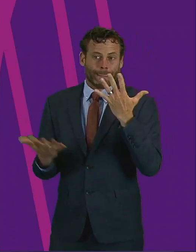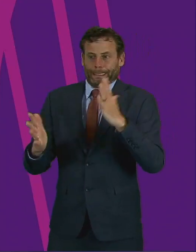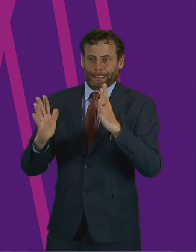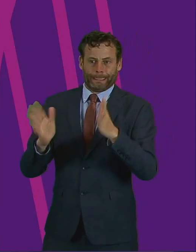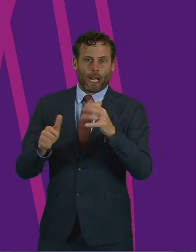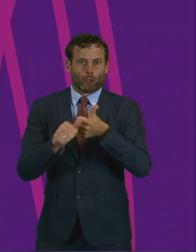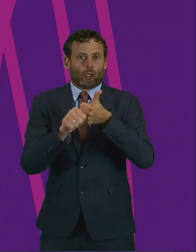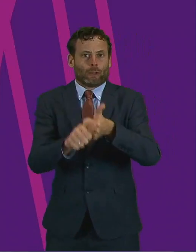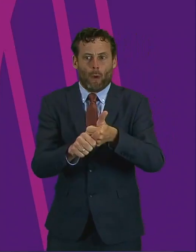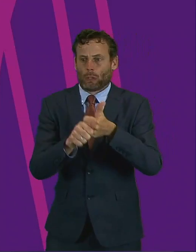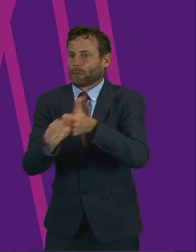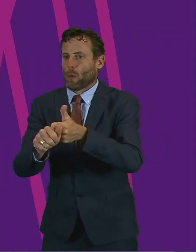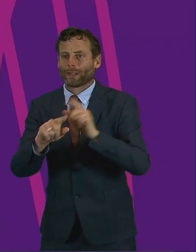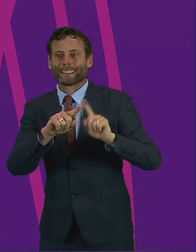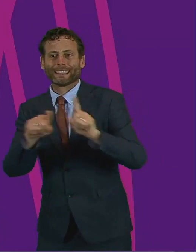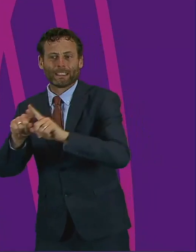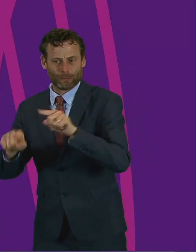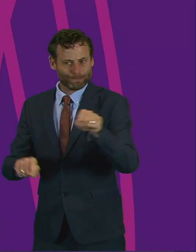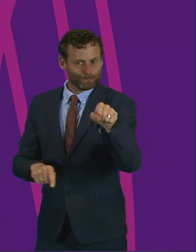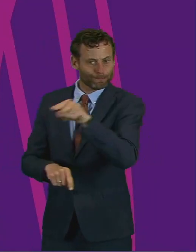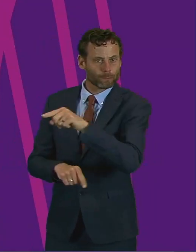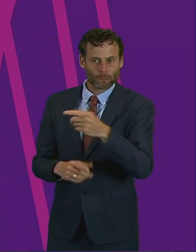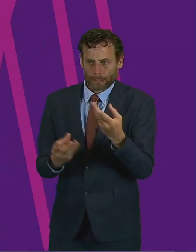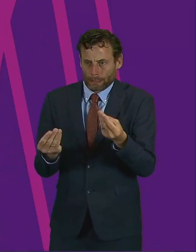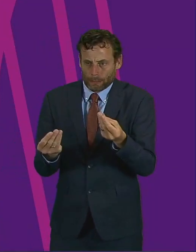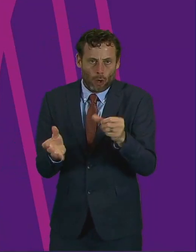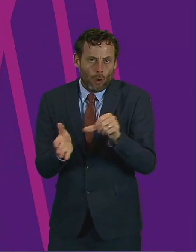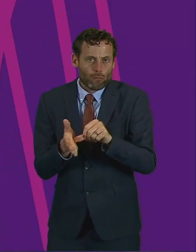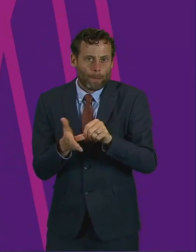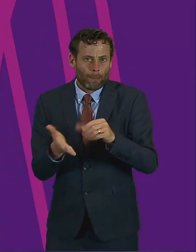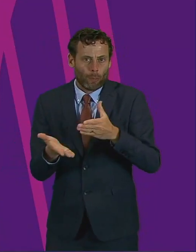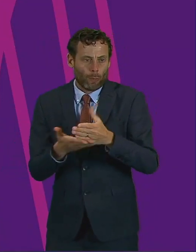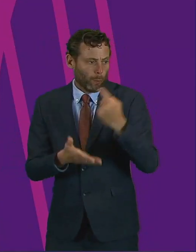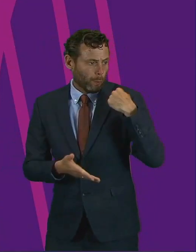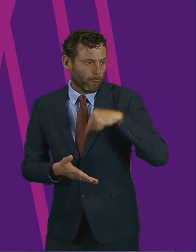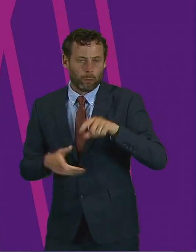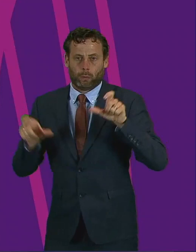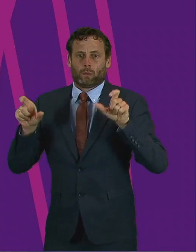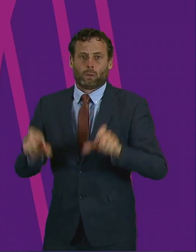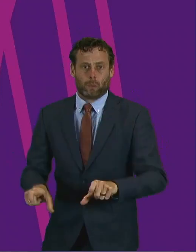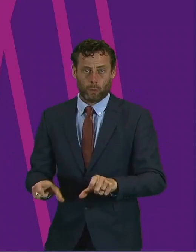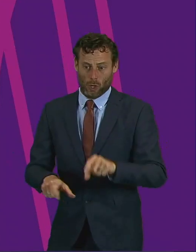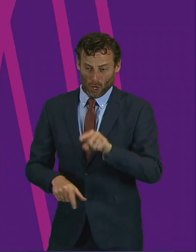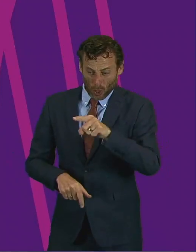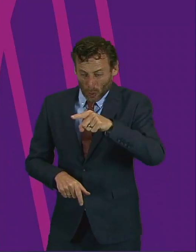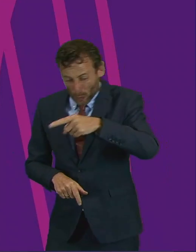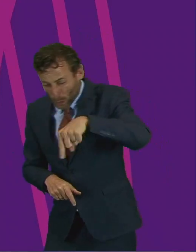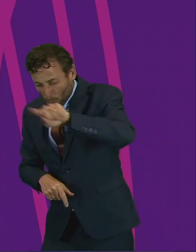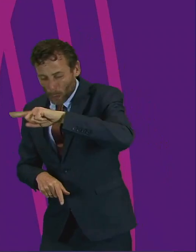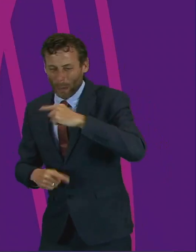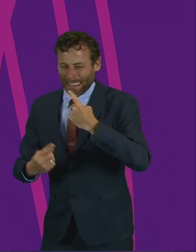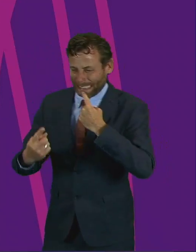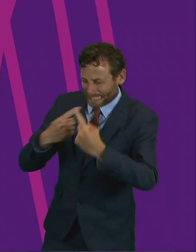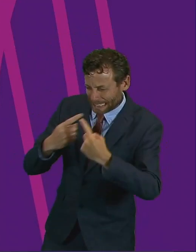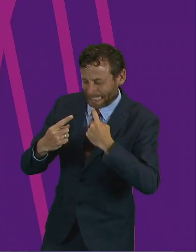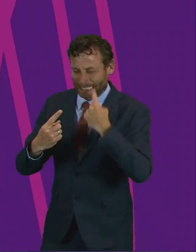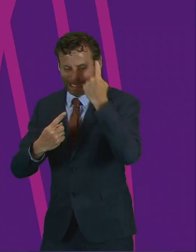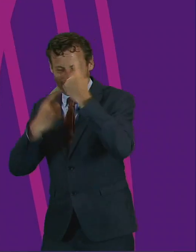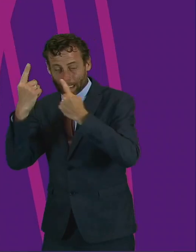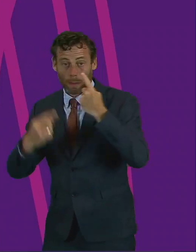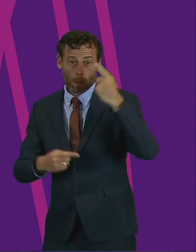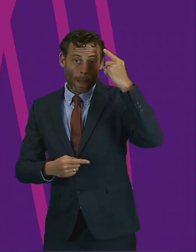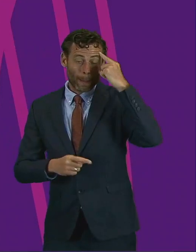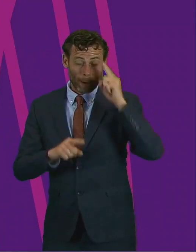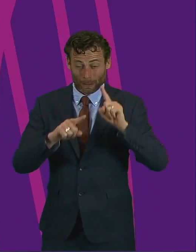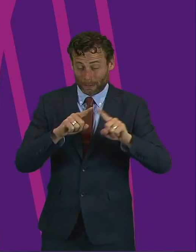are suffering economically due to the lockdown. You are literally debating and deciding the well-being of every